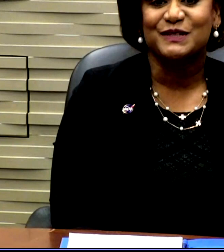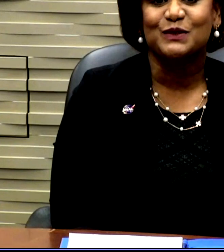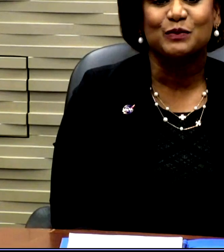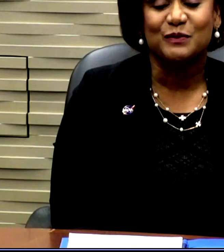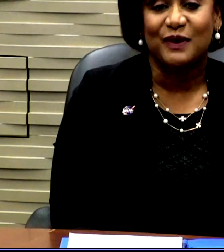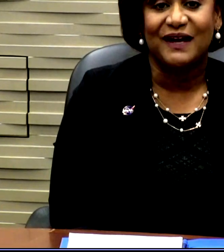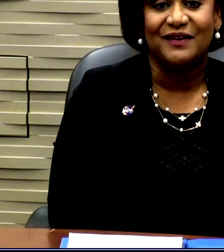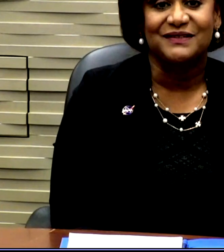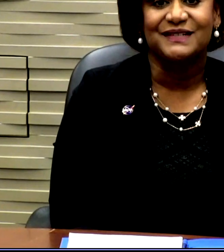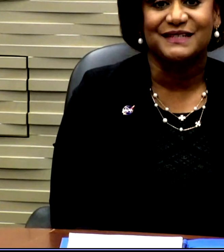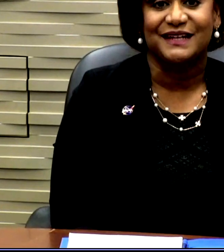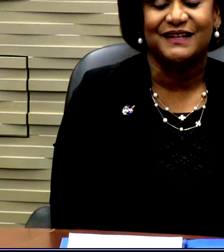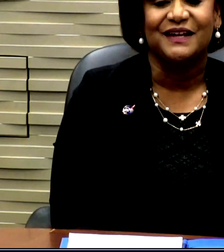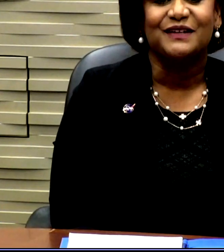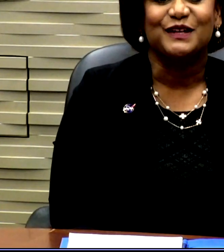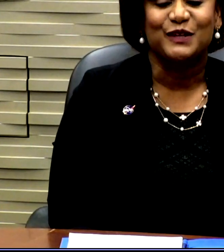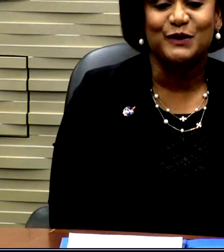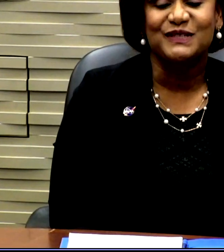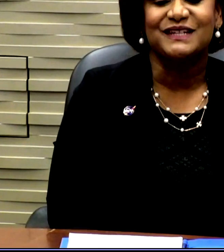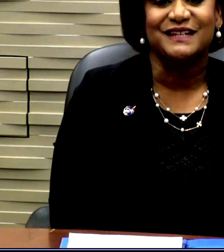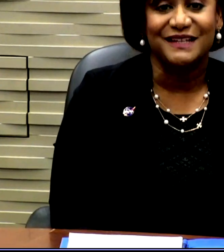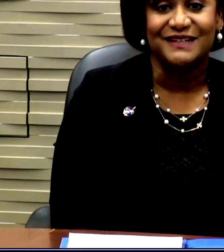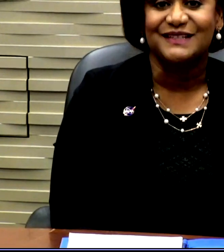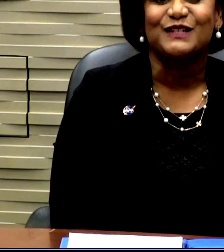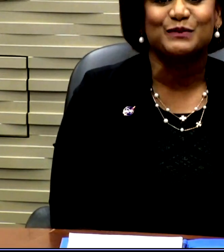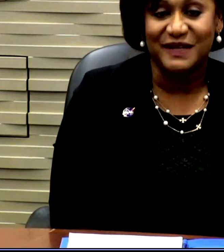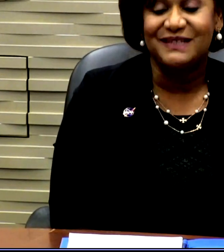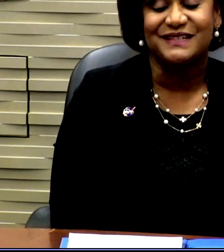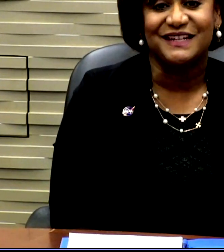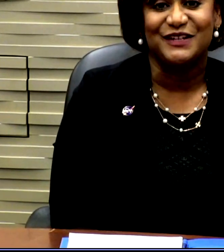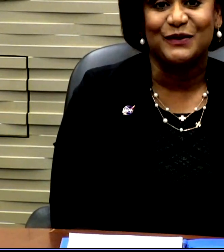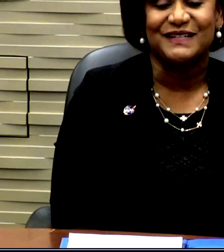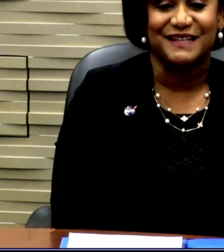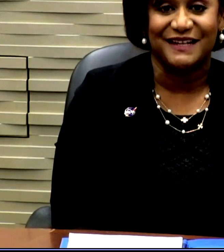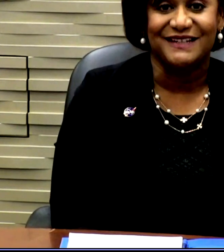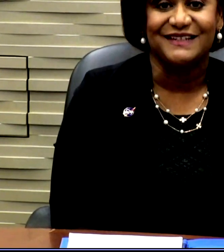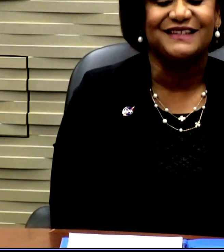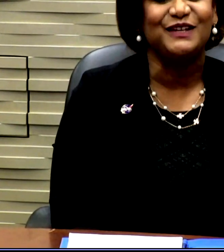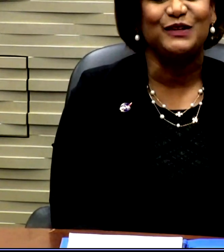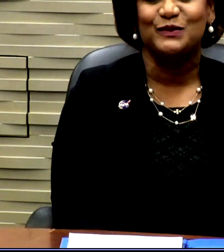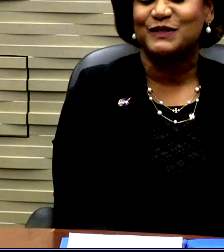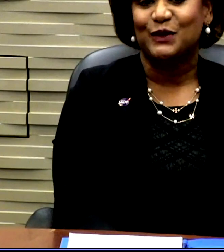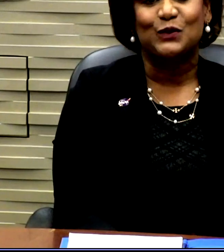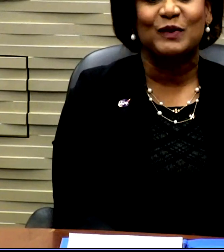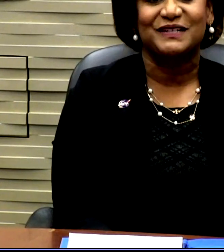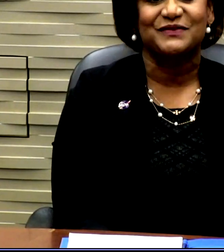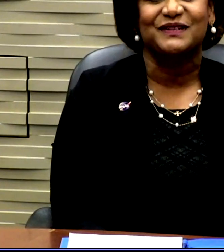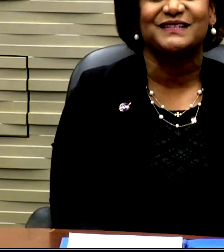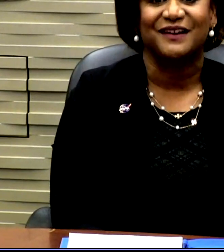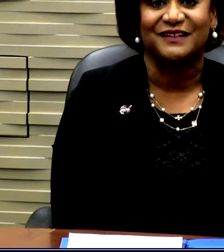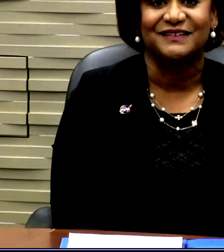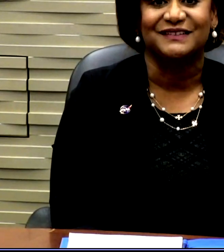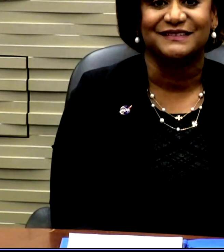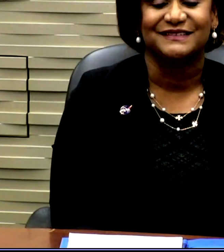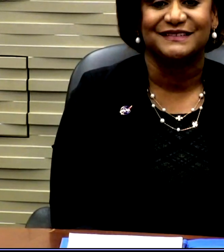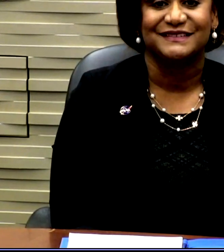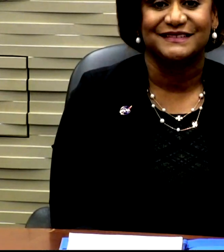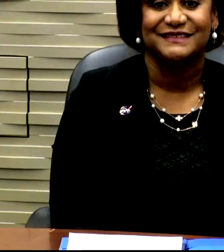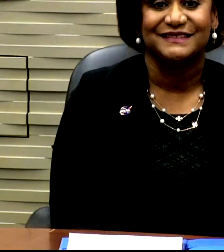We're just super proud to say that Houston is Space City, USA. Thank you so much for this